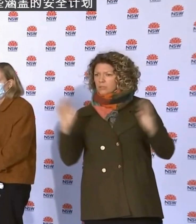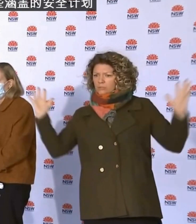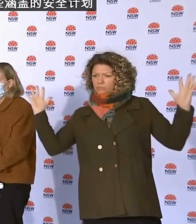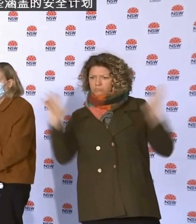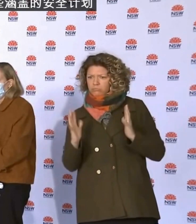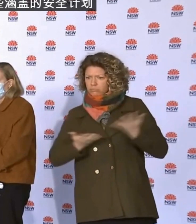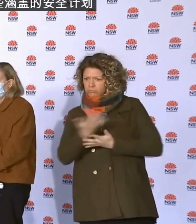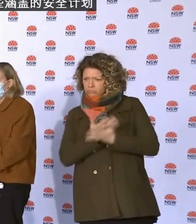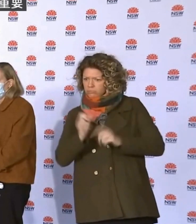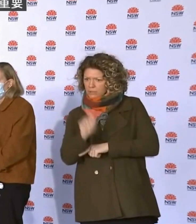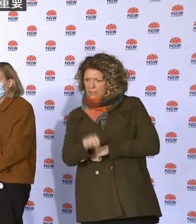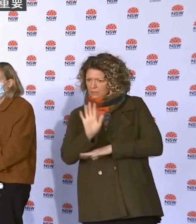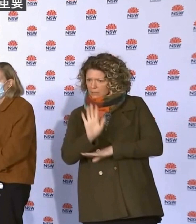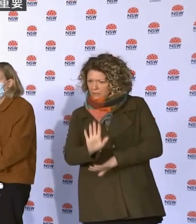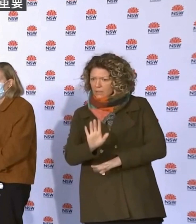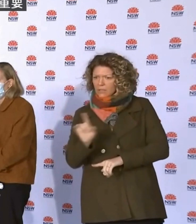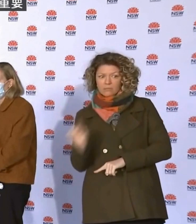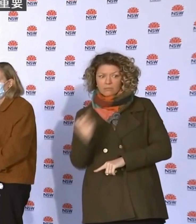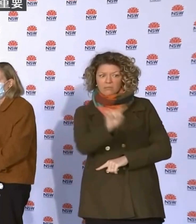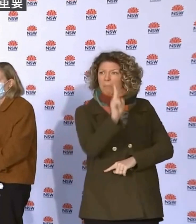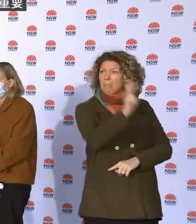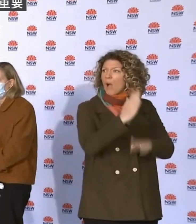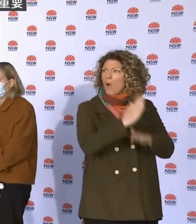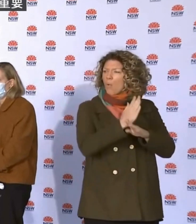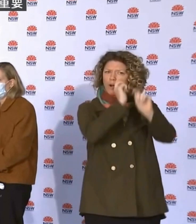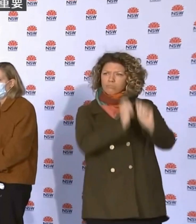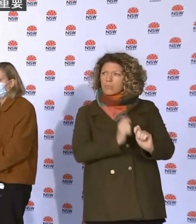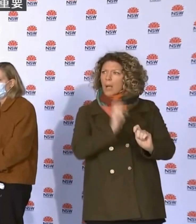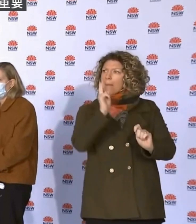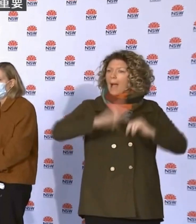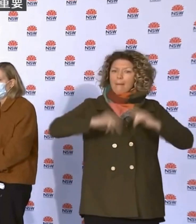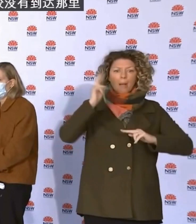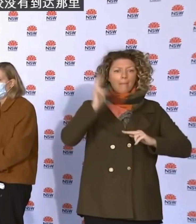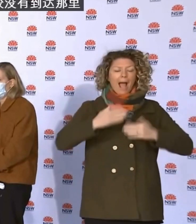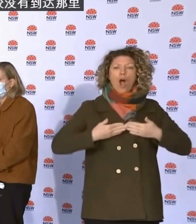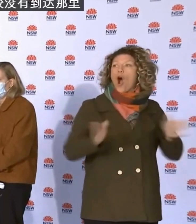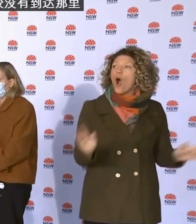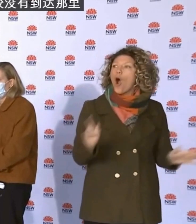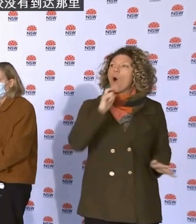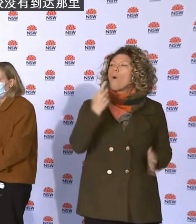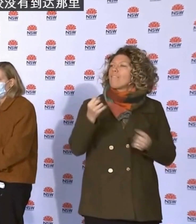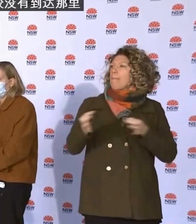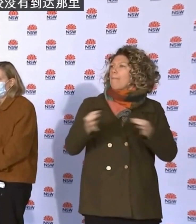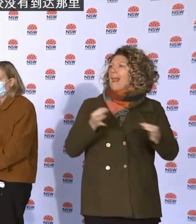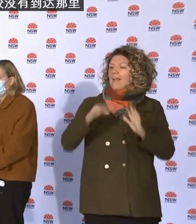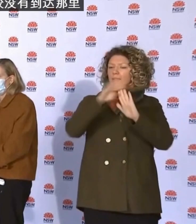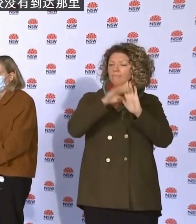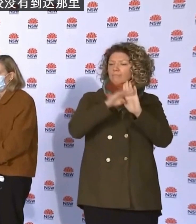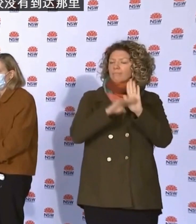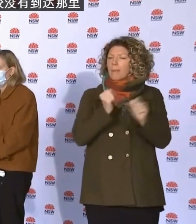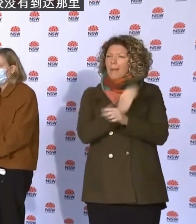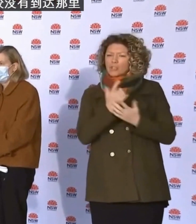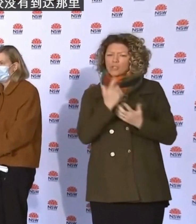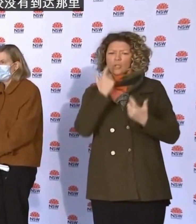those COVID safety plans in place are the best possible. And that is really important. That goes with any workplace. But can you make the